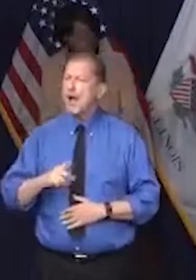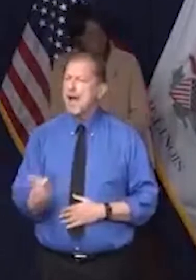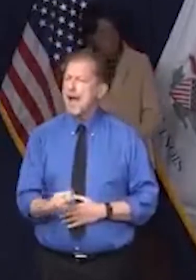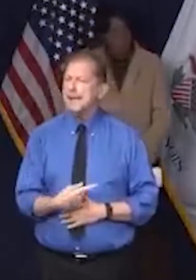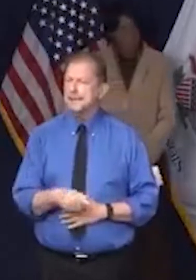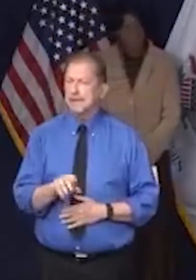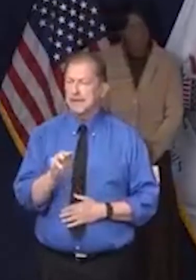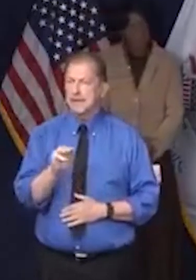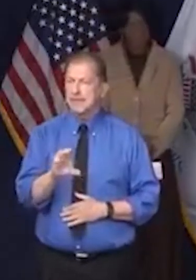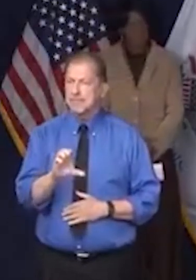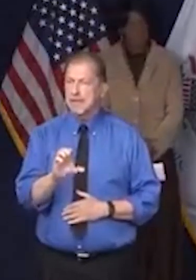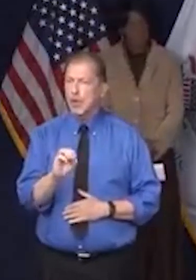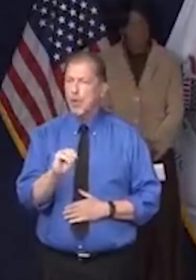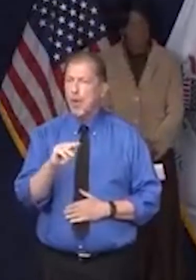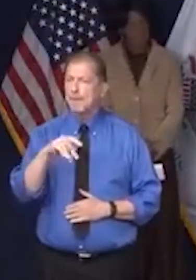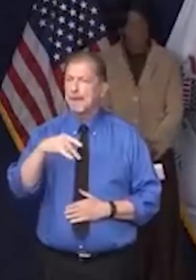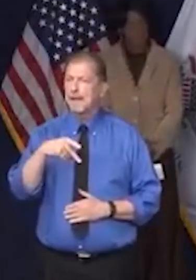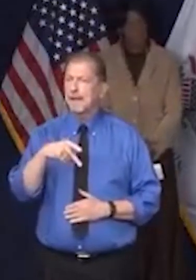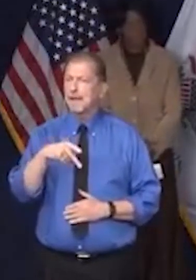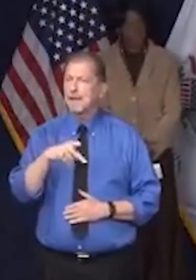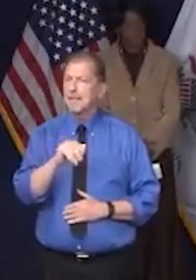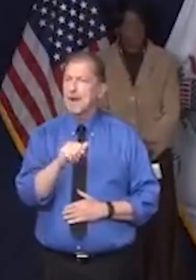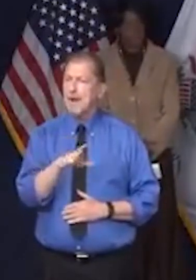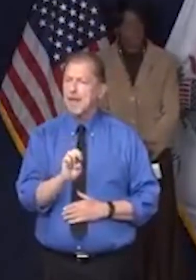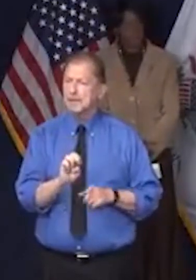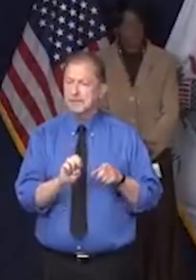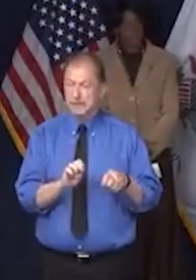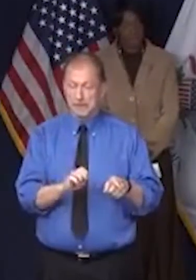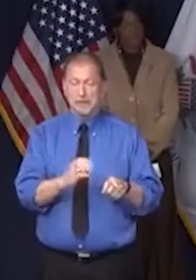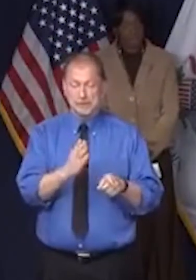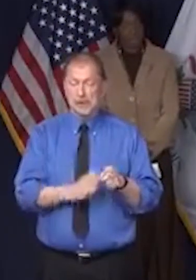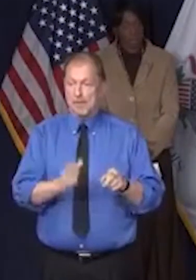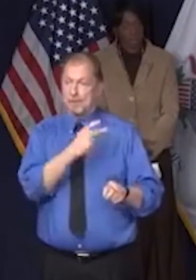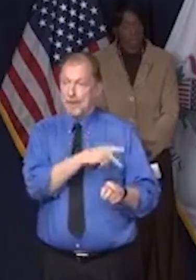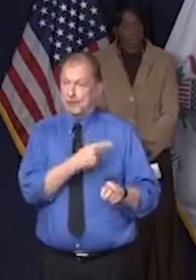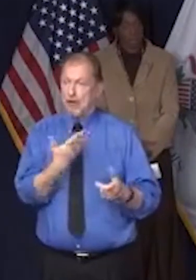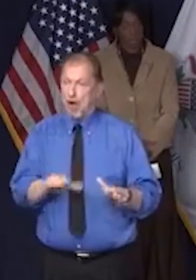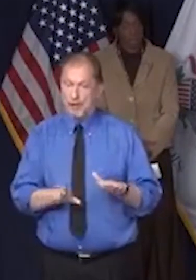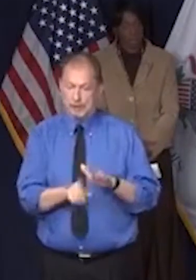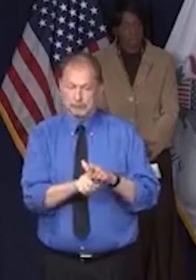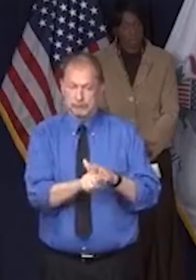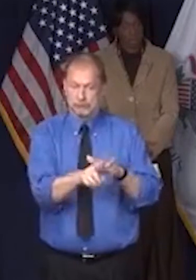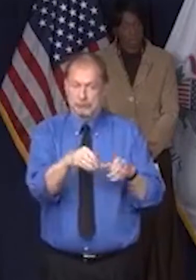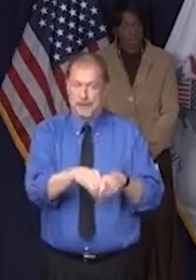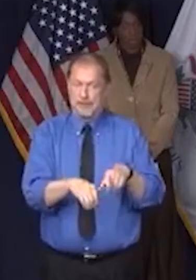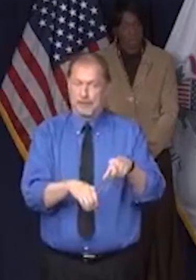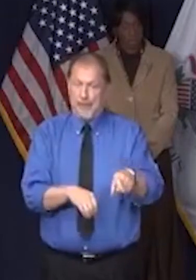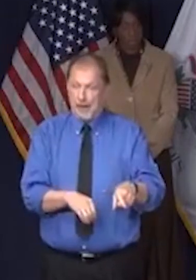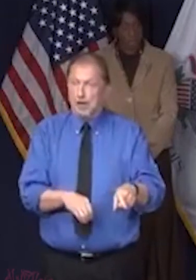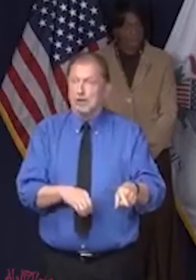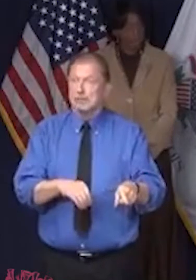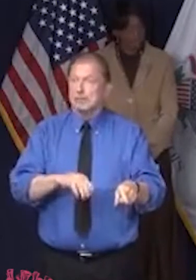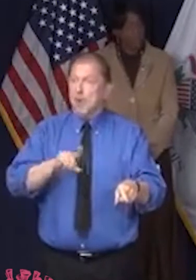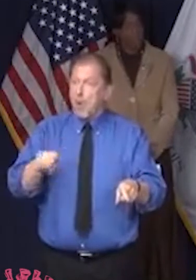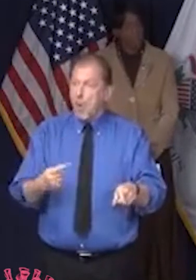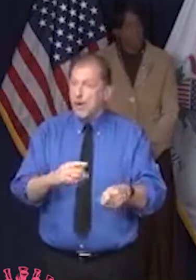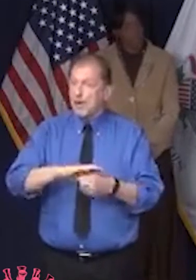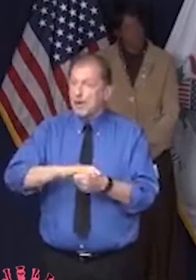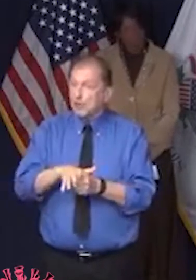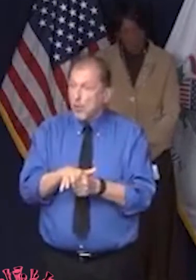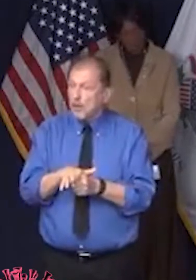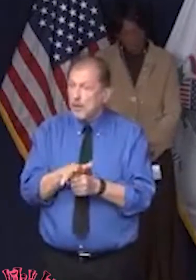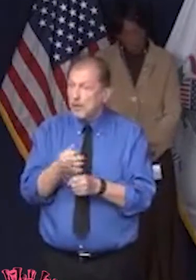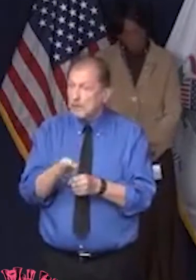been patients admitted. Yes. Are they only coronavirus patients? How sick are they? And tell us a little more about that. Yep. So I'll give you just